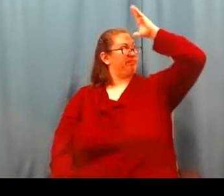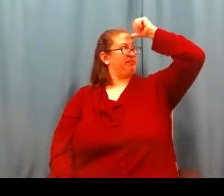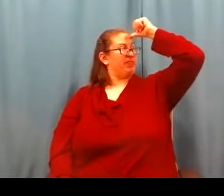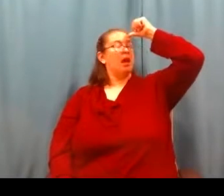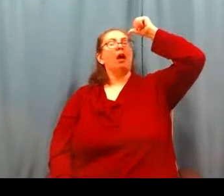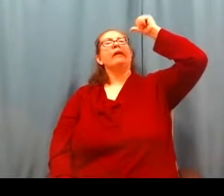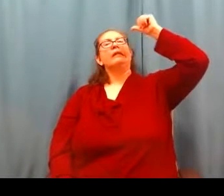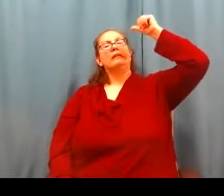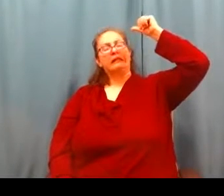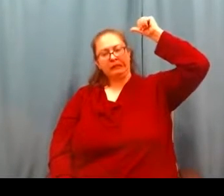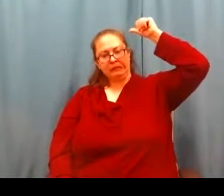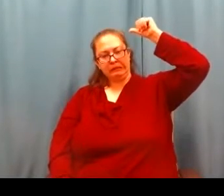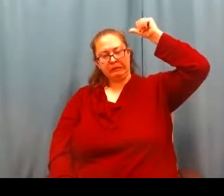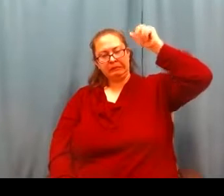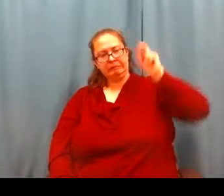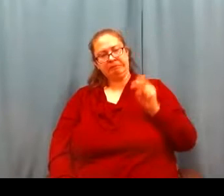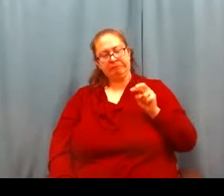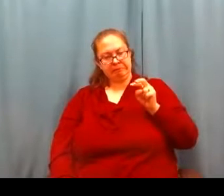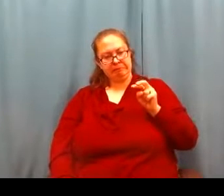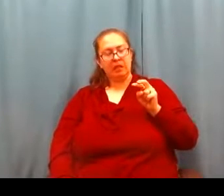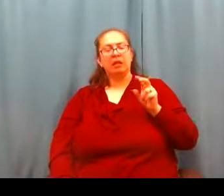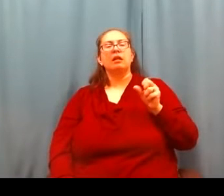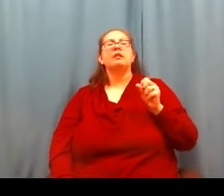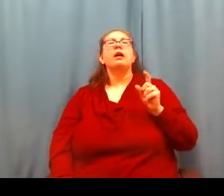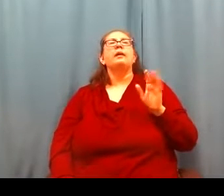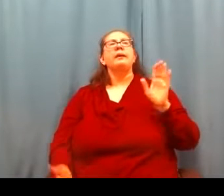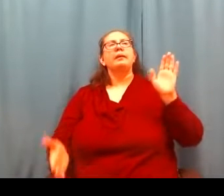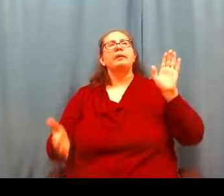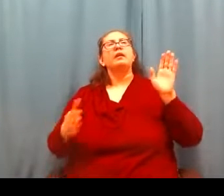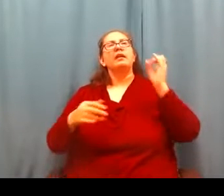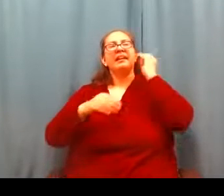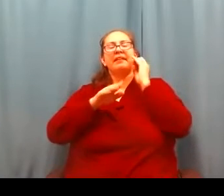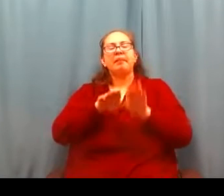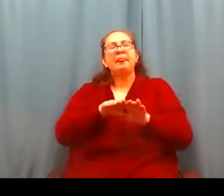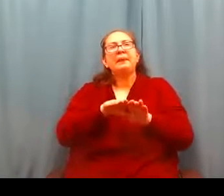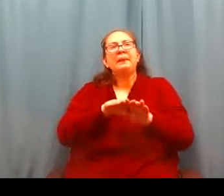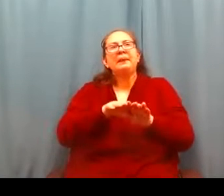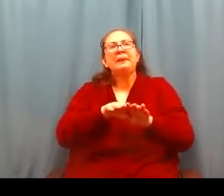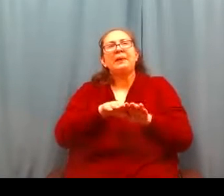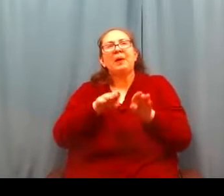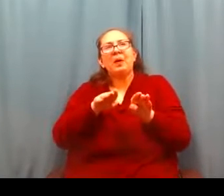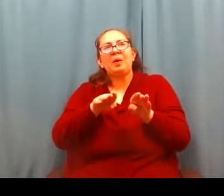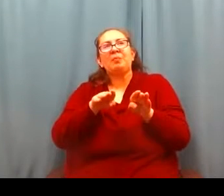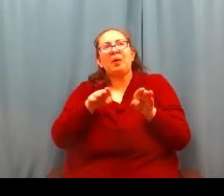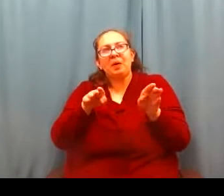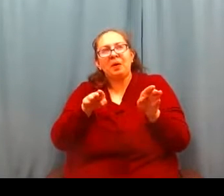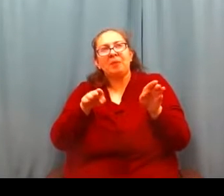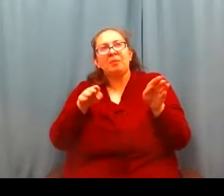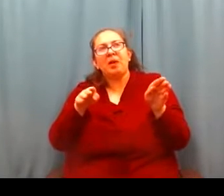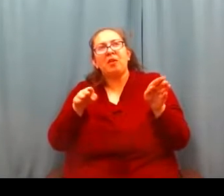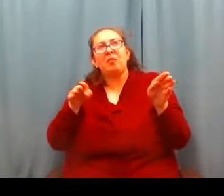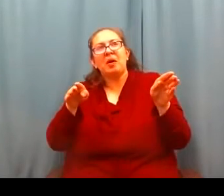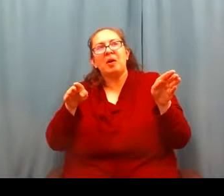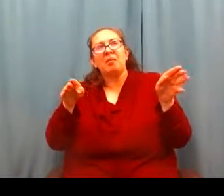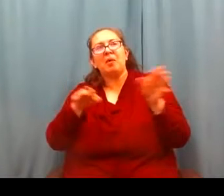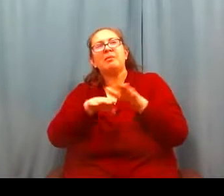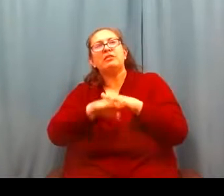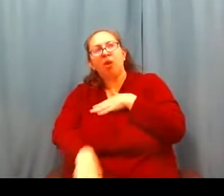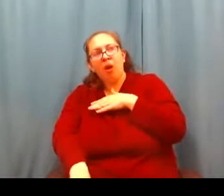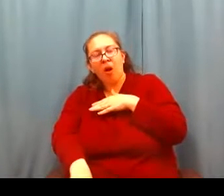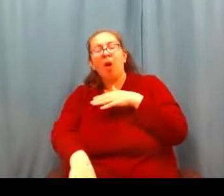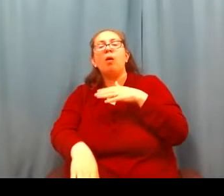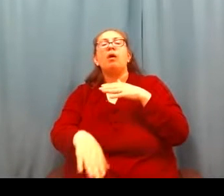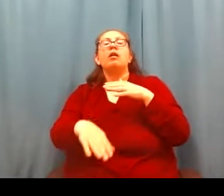bit and going slow, we think is the best way to continue to allow